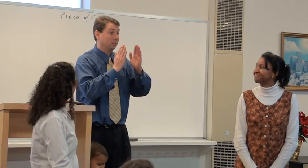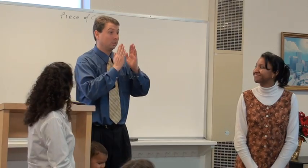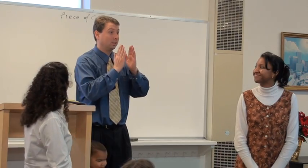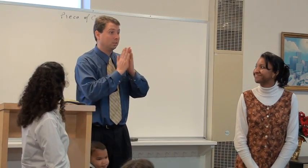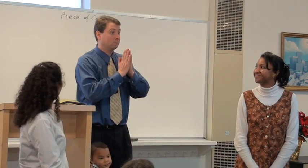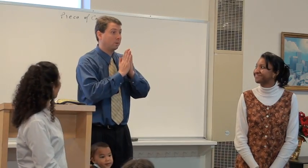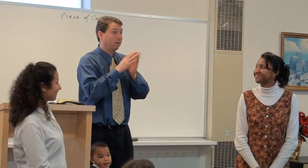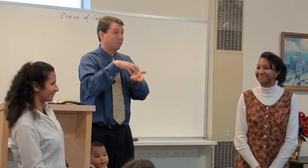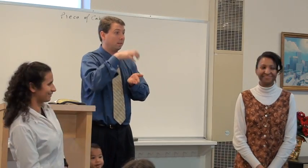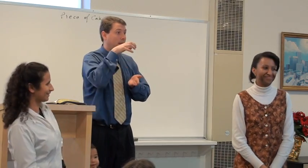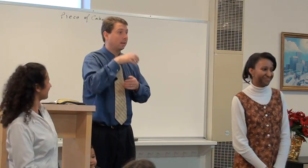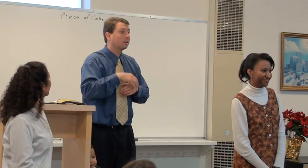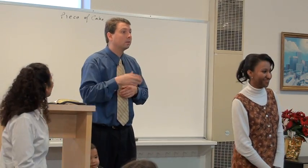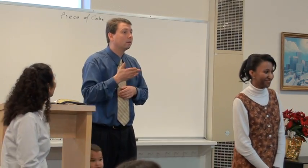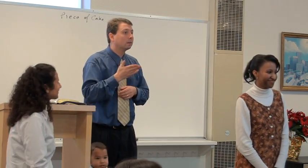So let's pray for the